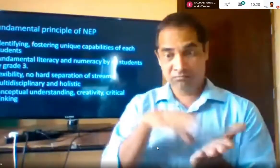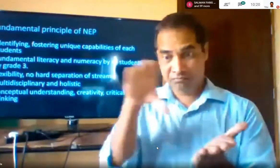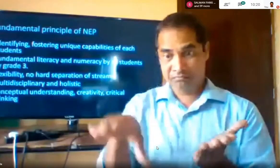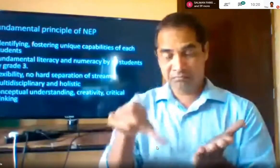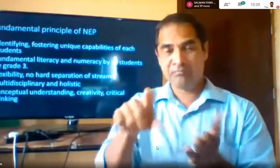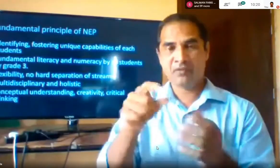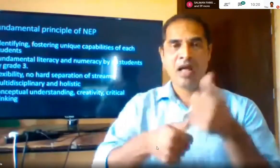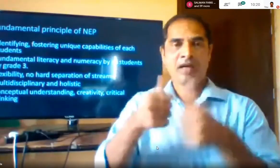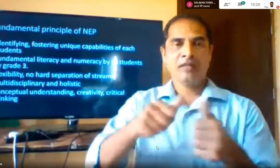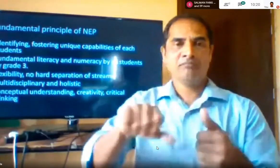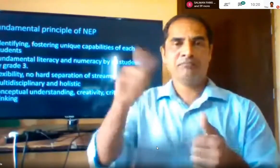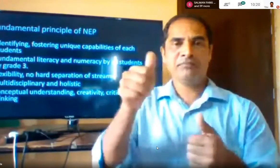this.